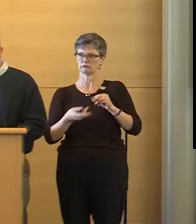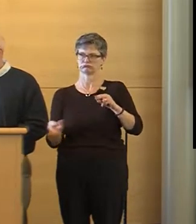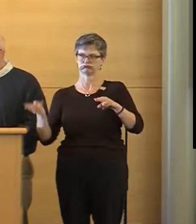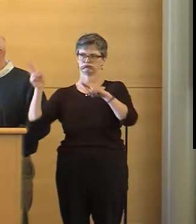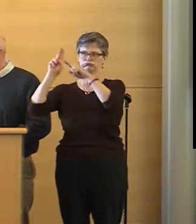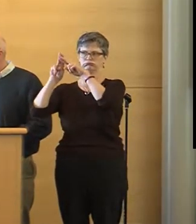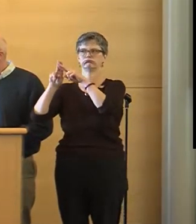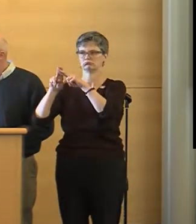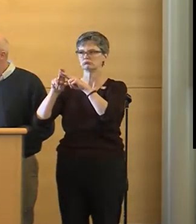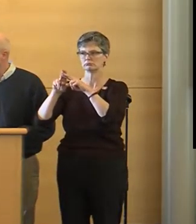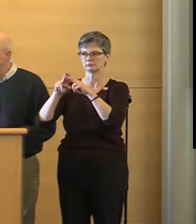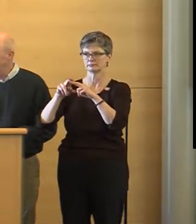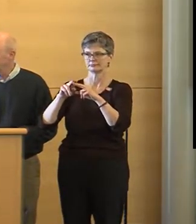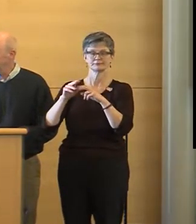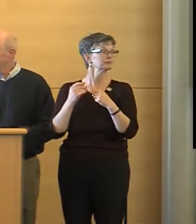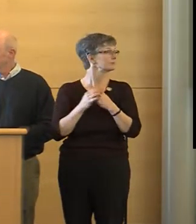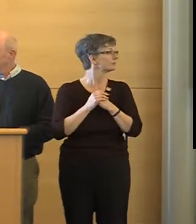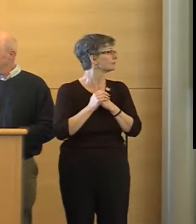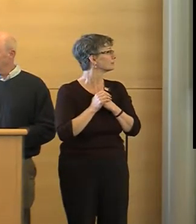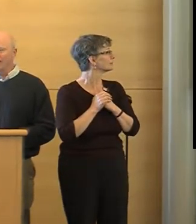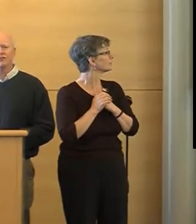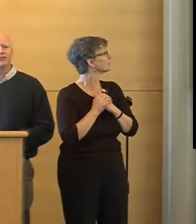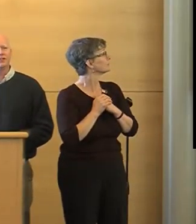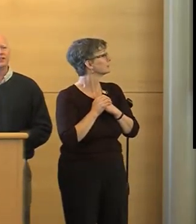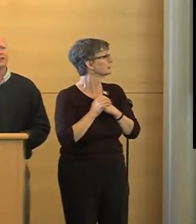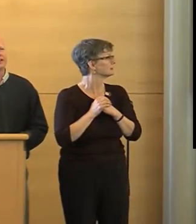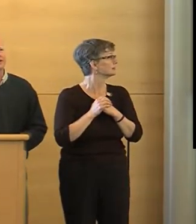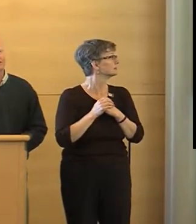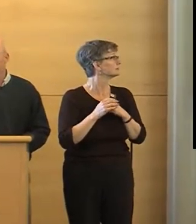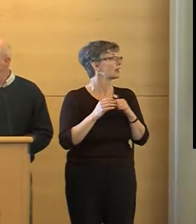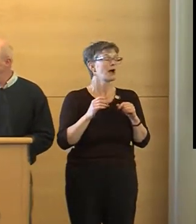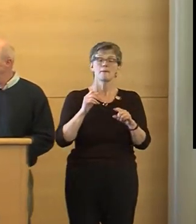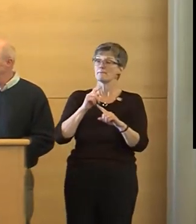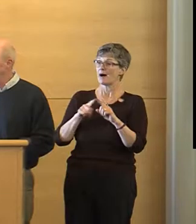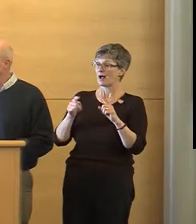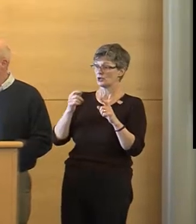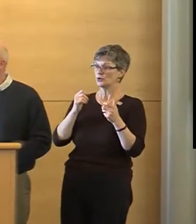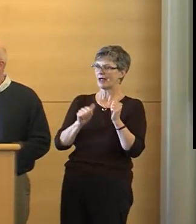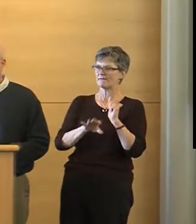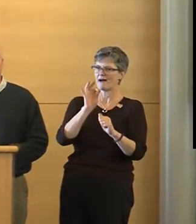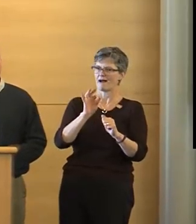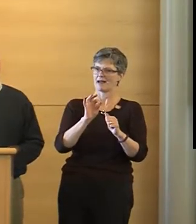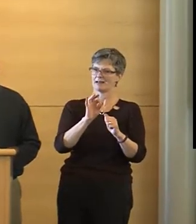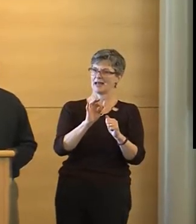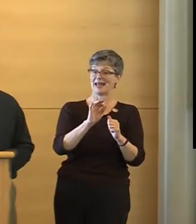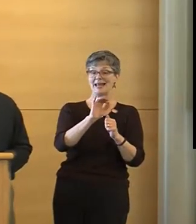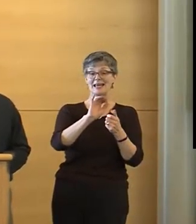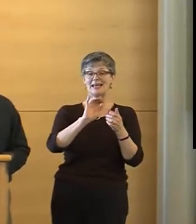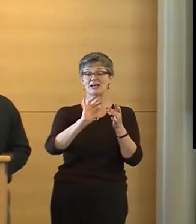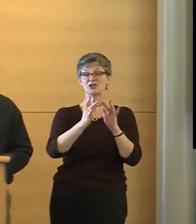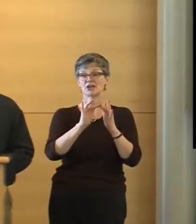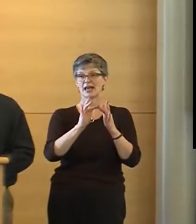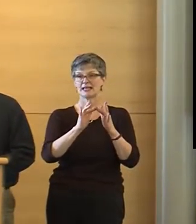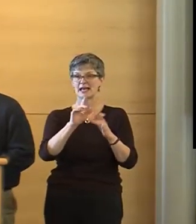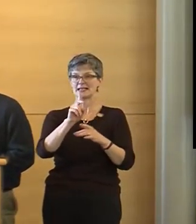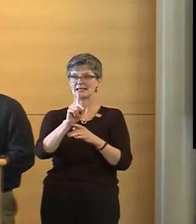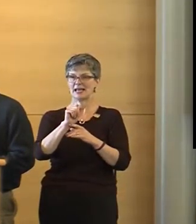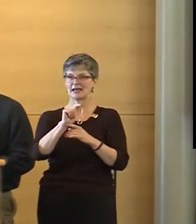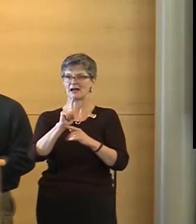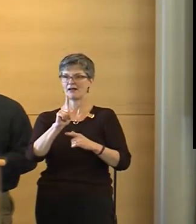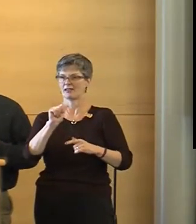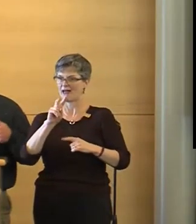happening. And this actually is a somewhat old slide. I used it in another presentation. So it's possible and likely, actually,